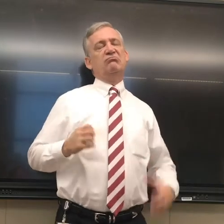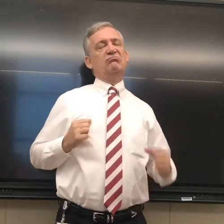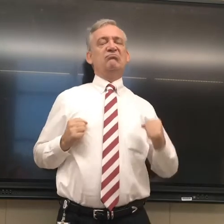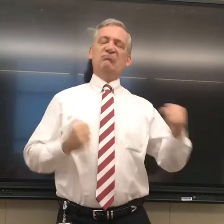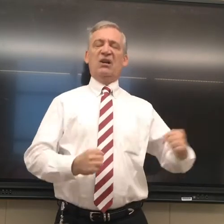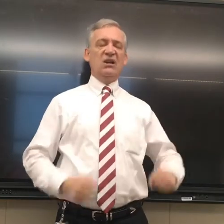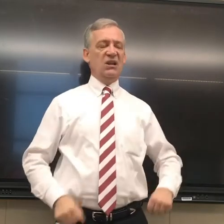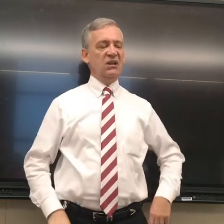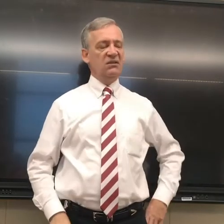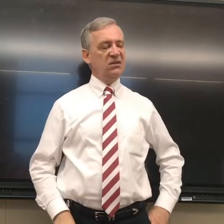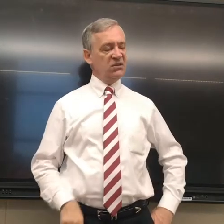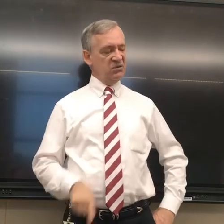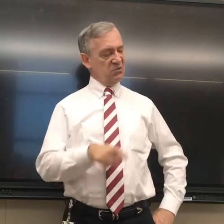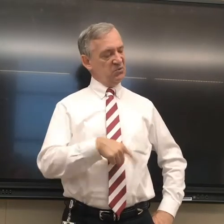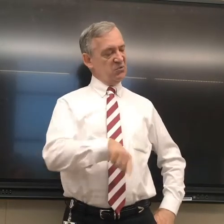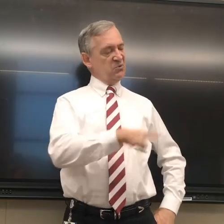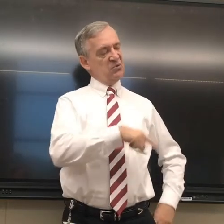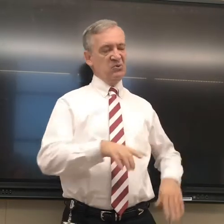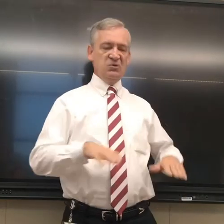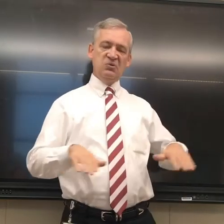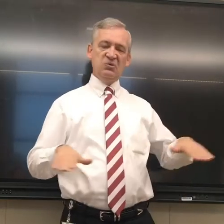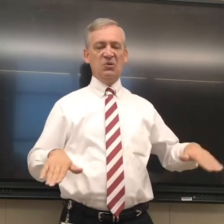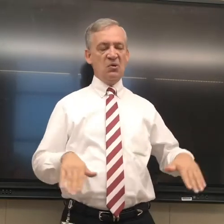the stones. I'll show you how to use them.